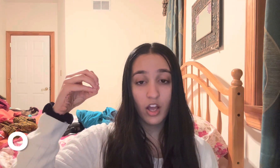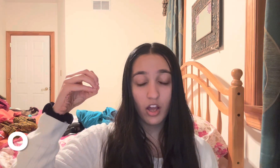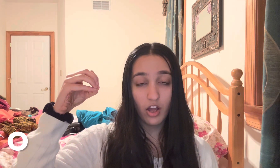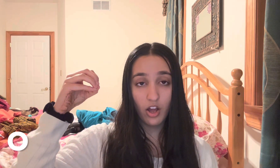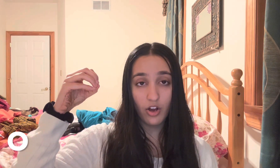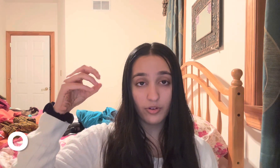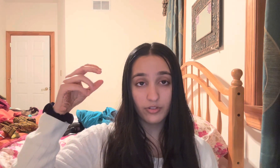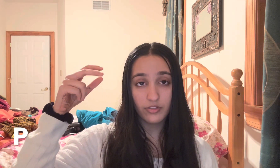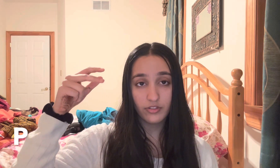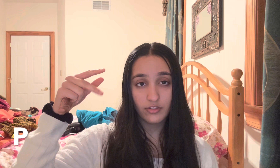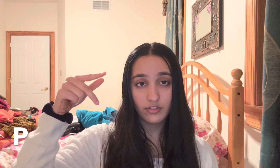O,